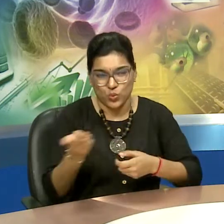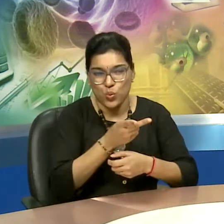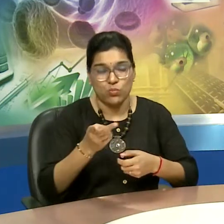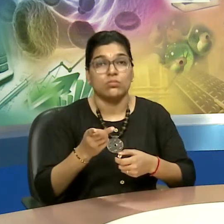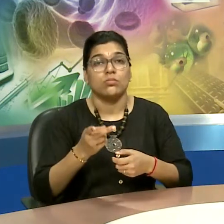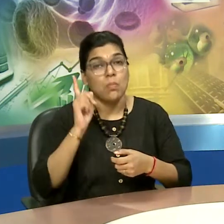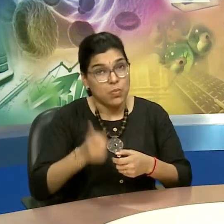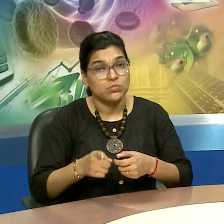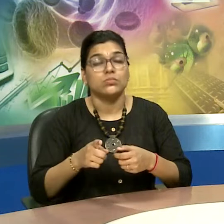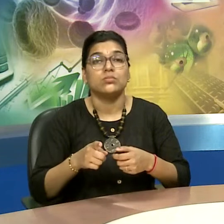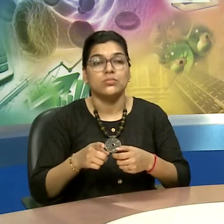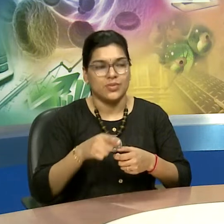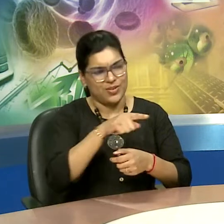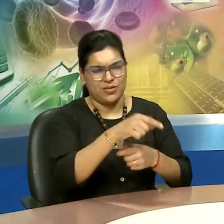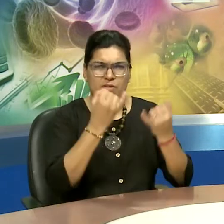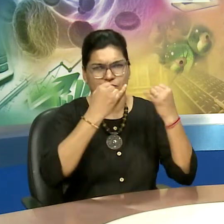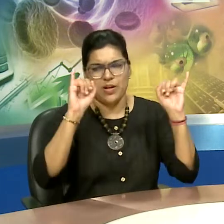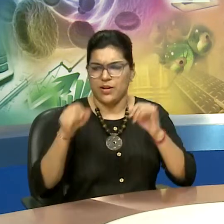of the federation is